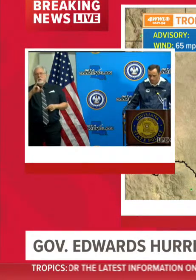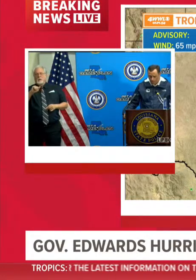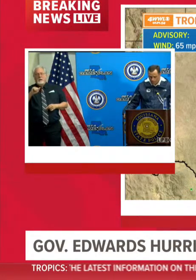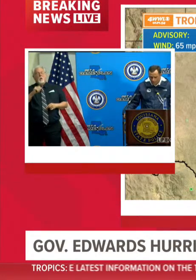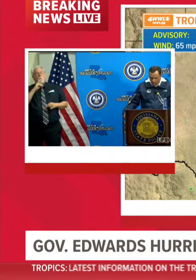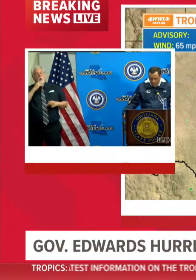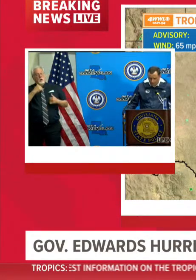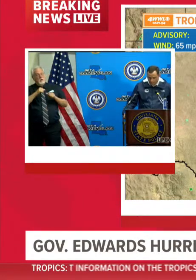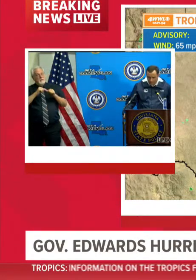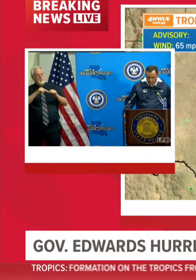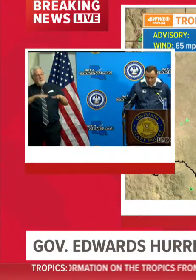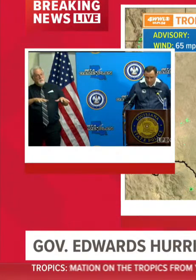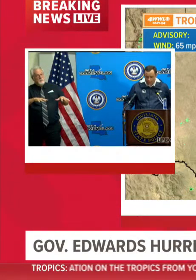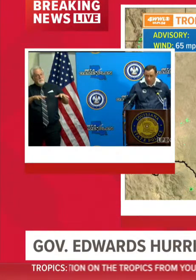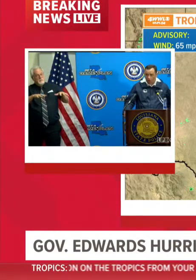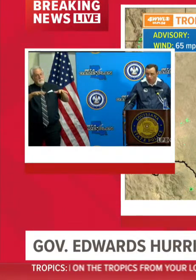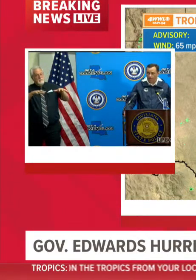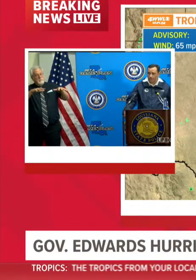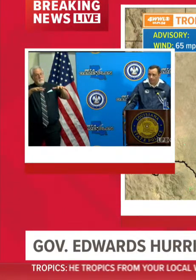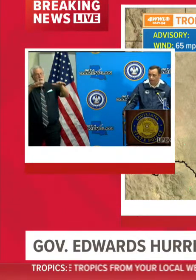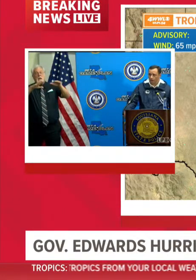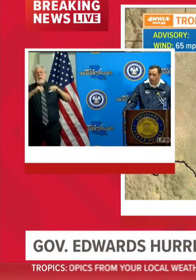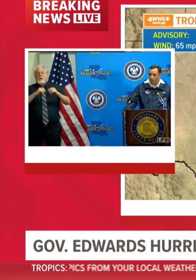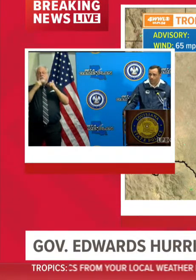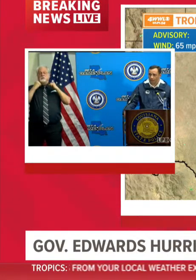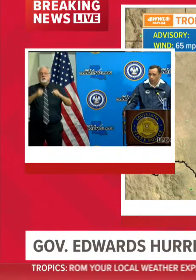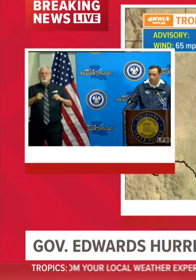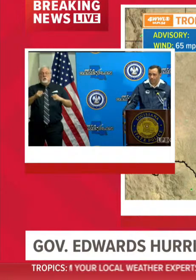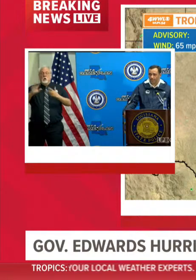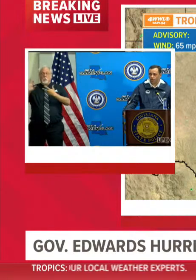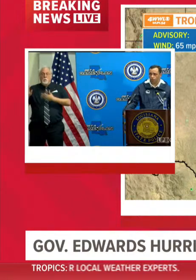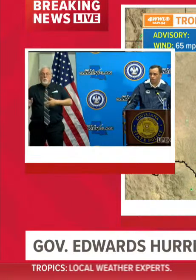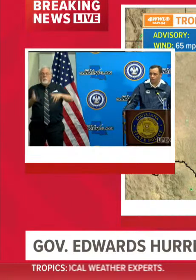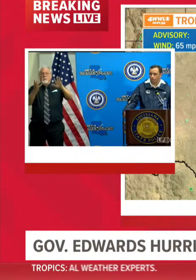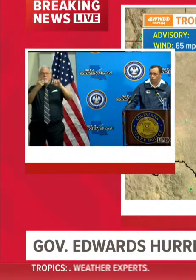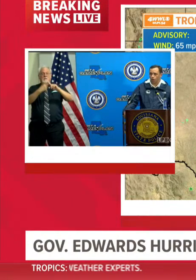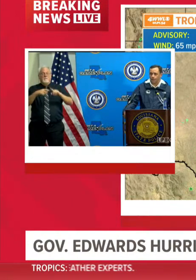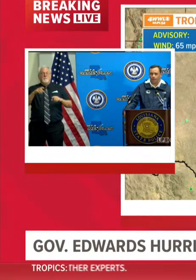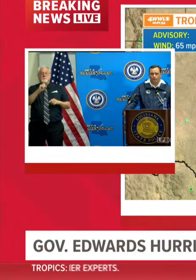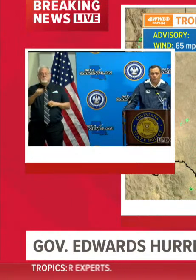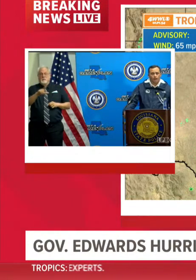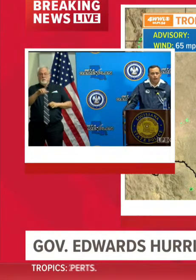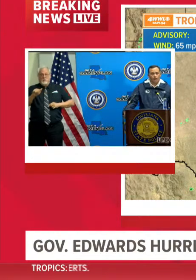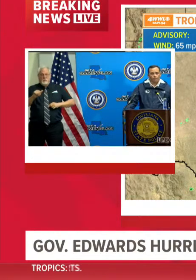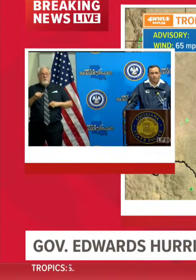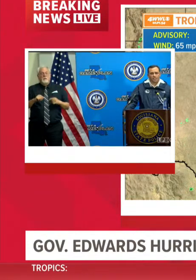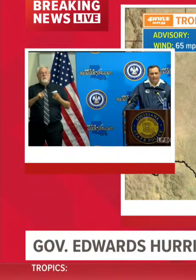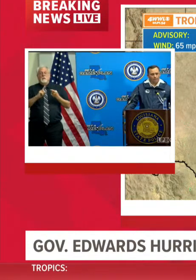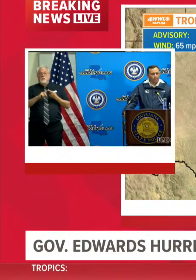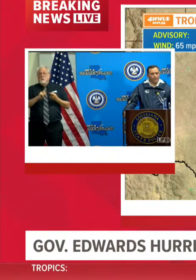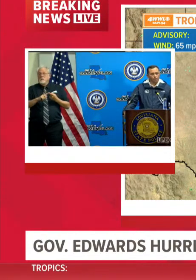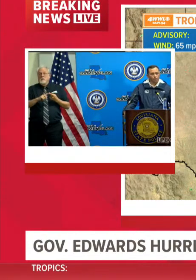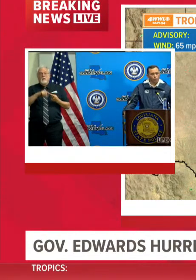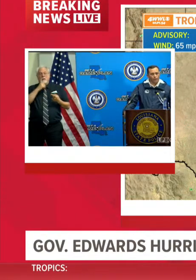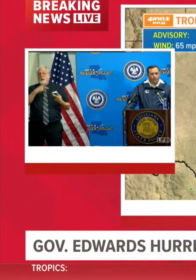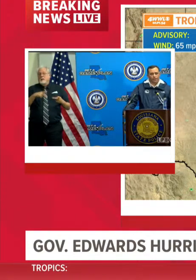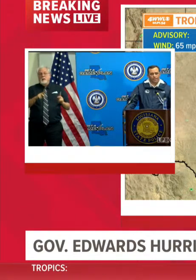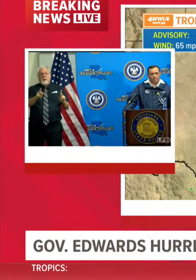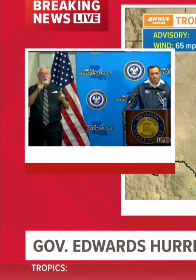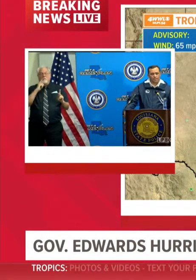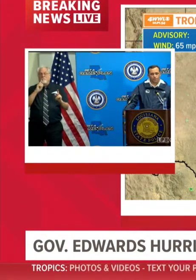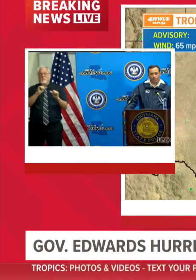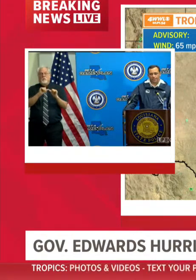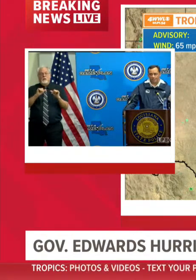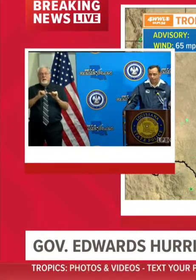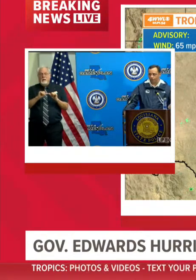rise. Additionally, there's a very strong wind across South Louisiana, which, number one, does not allow for